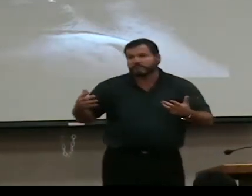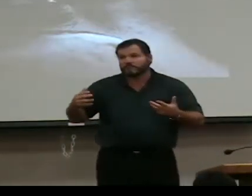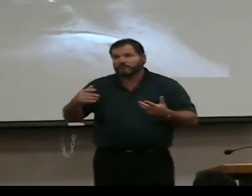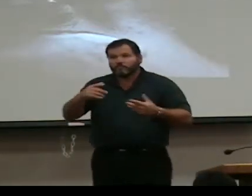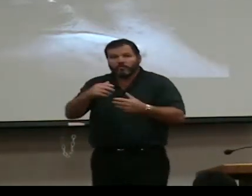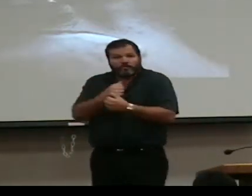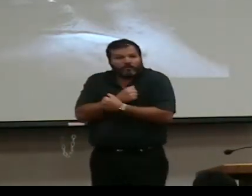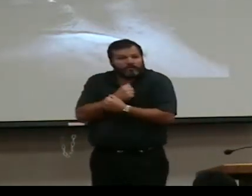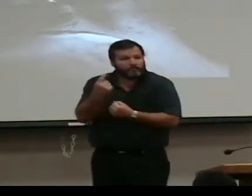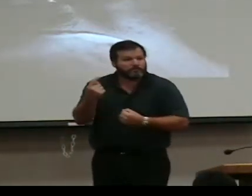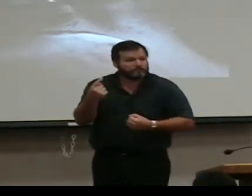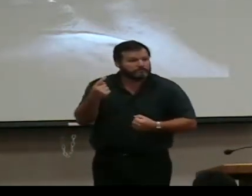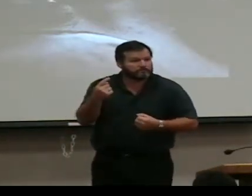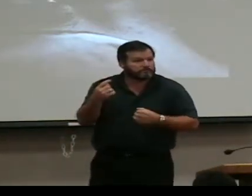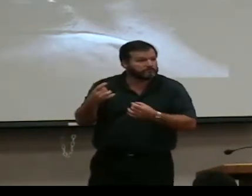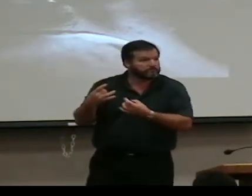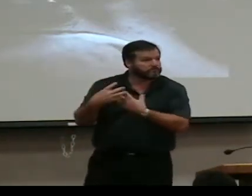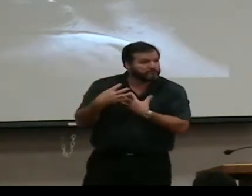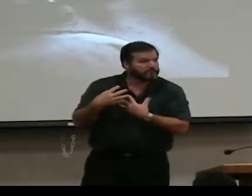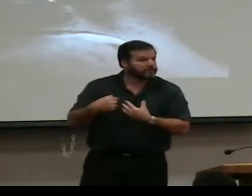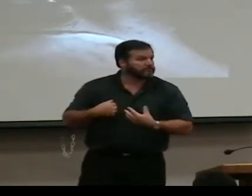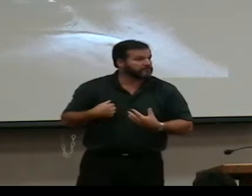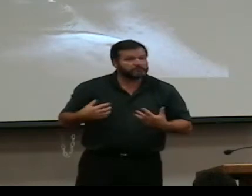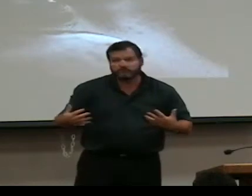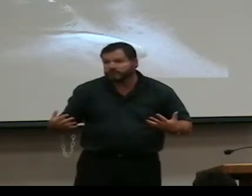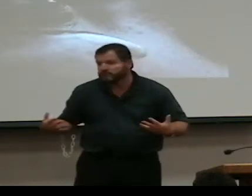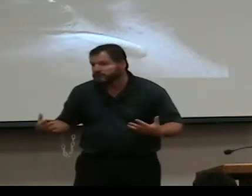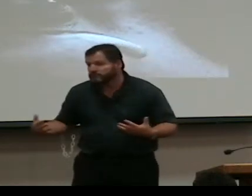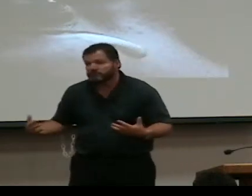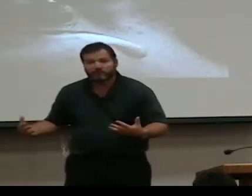Enemies oppose us. Our loved ones mad at us.